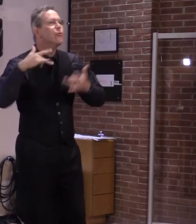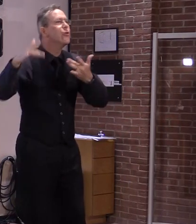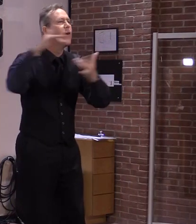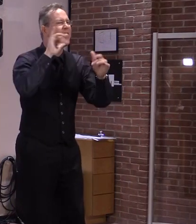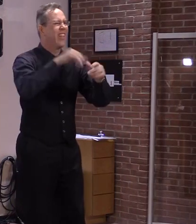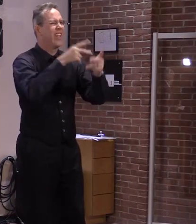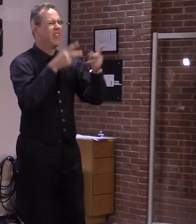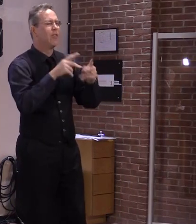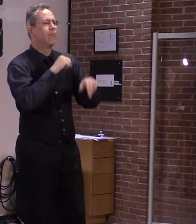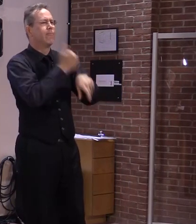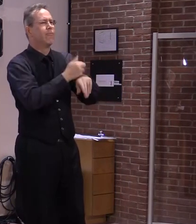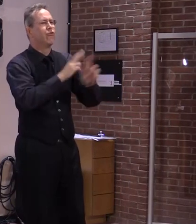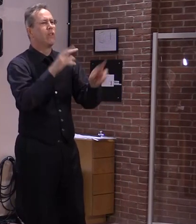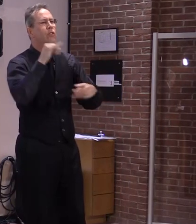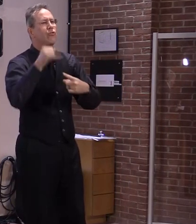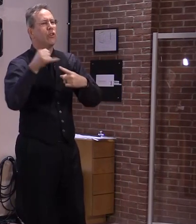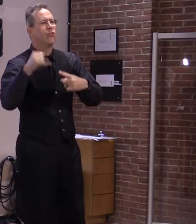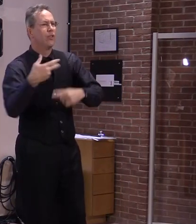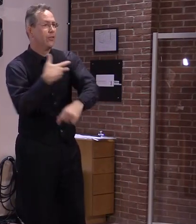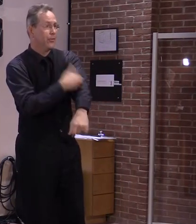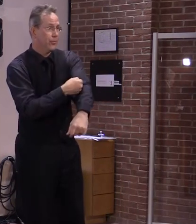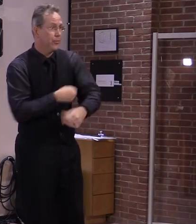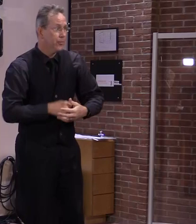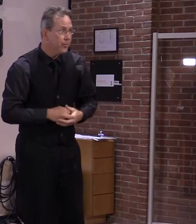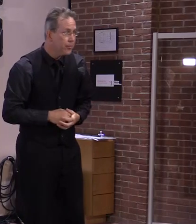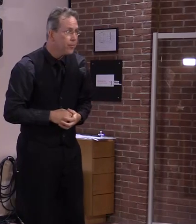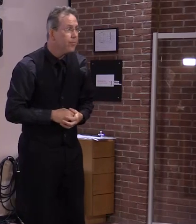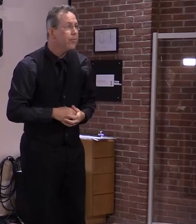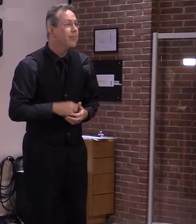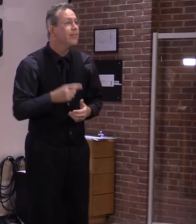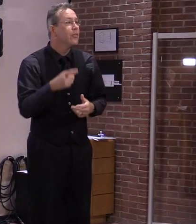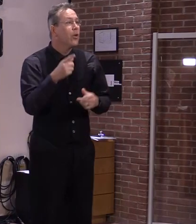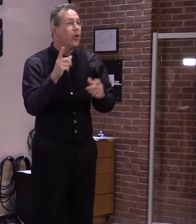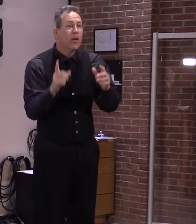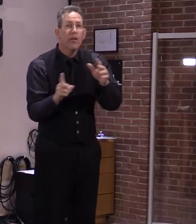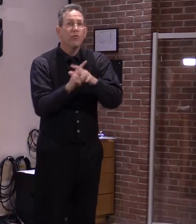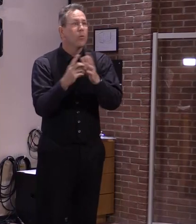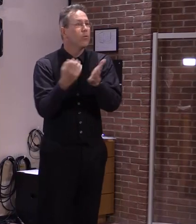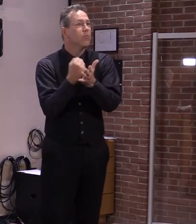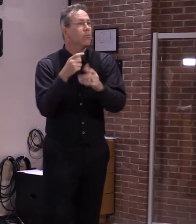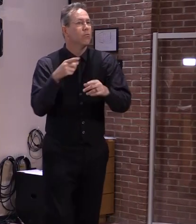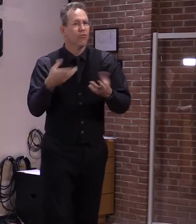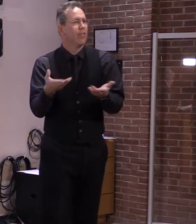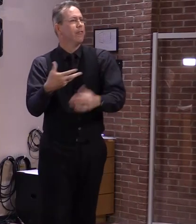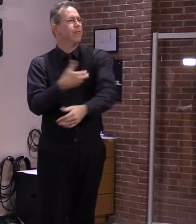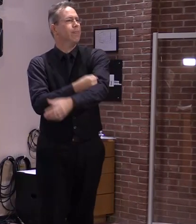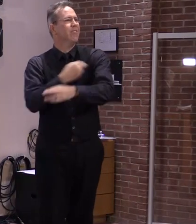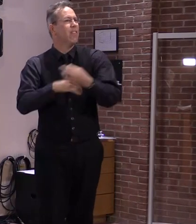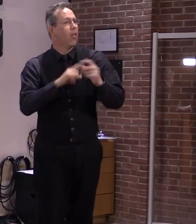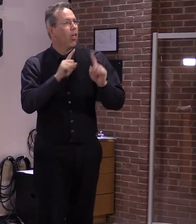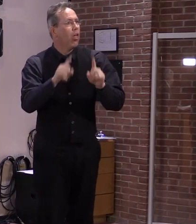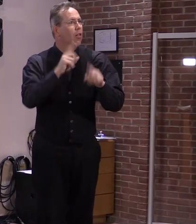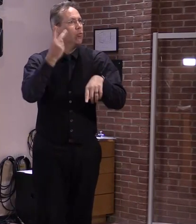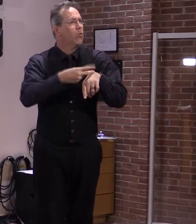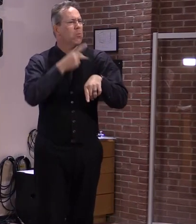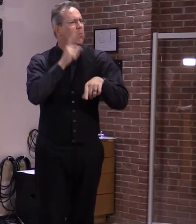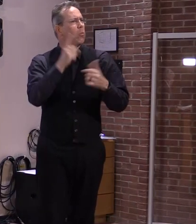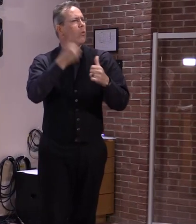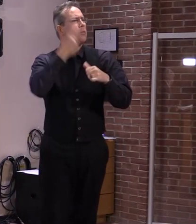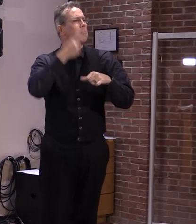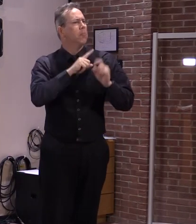the workers in this sector. The first wave of clinics will be in Waterbury, Middlebury,